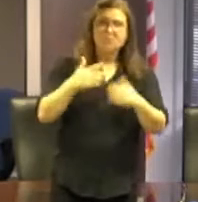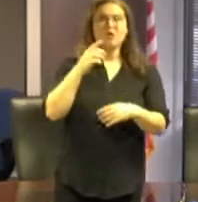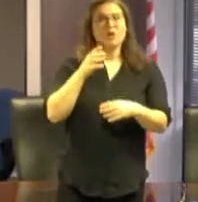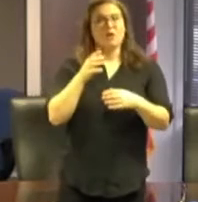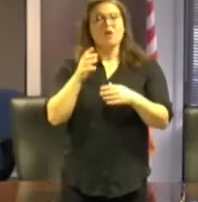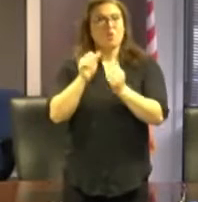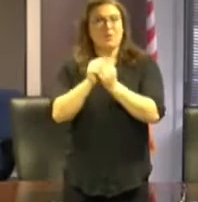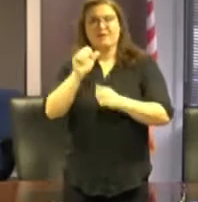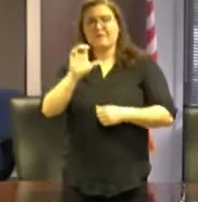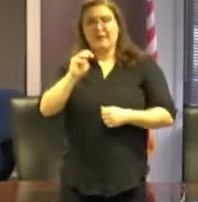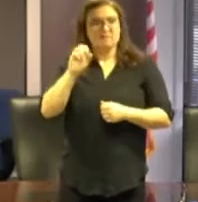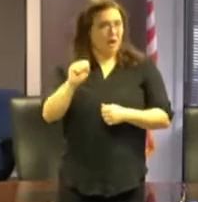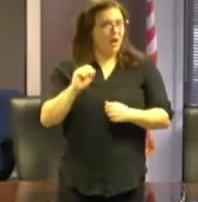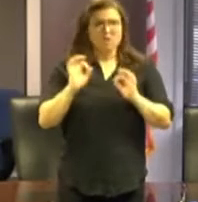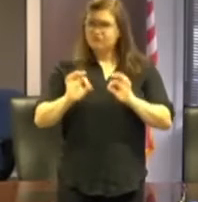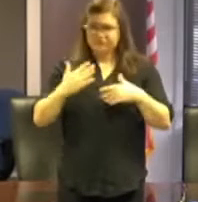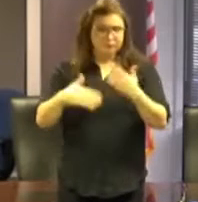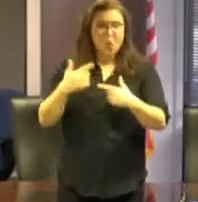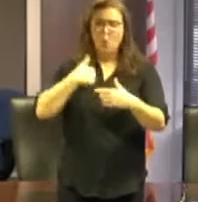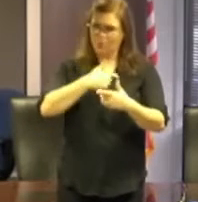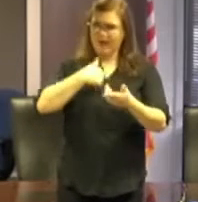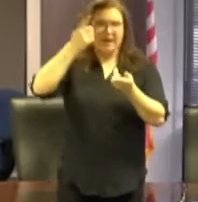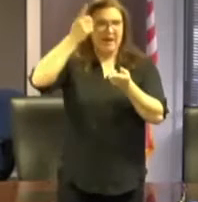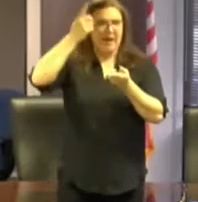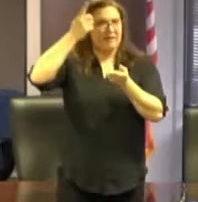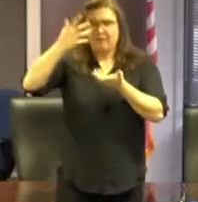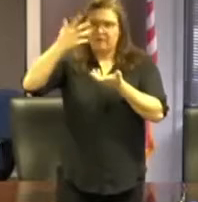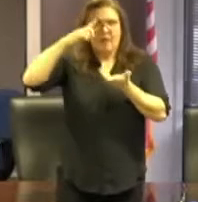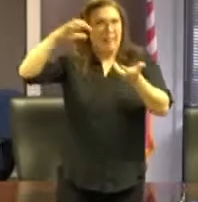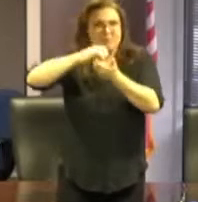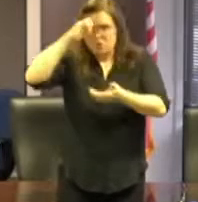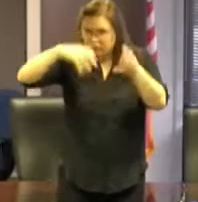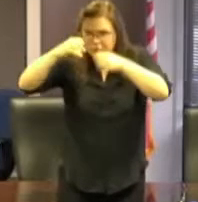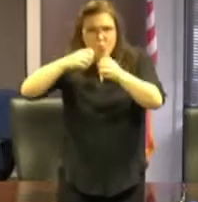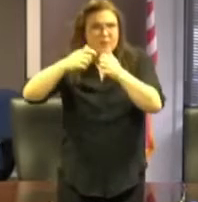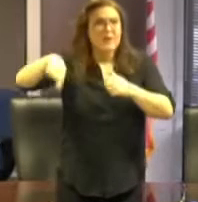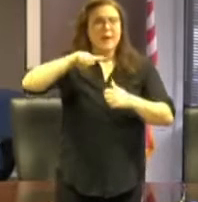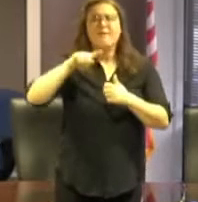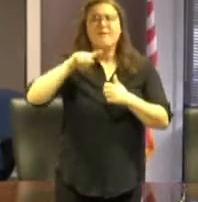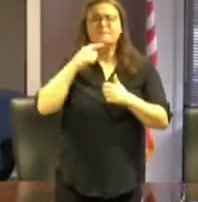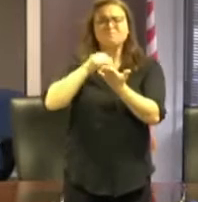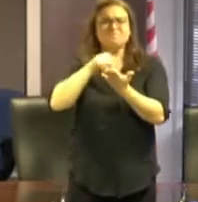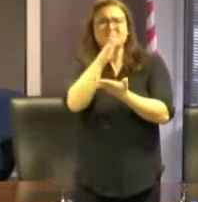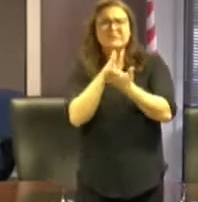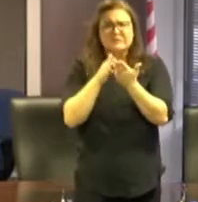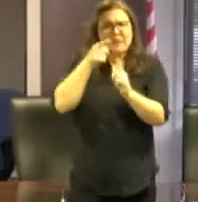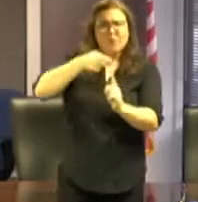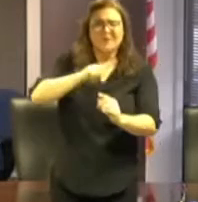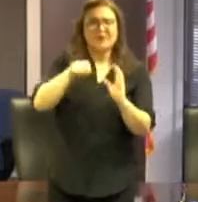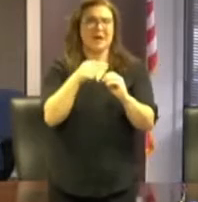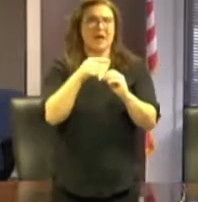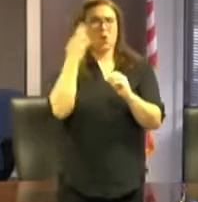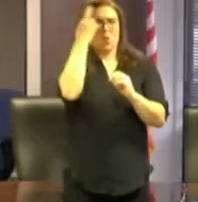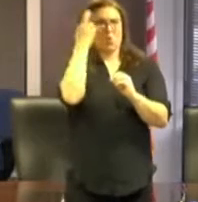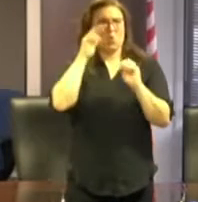we have worked collaboratively with them to refine a couple of points related to reasonable accommodations for those with